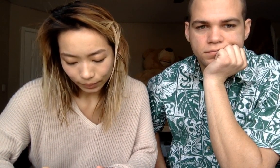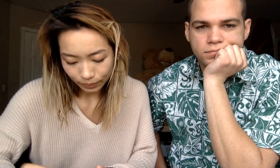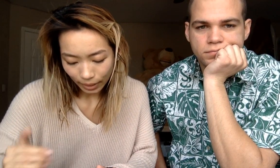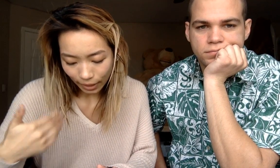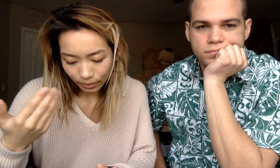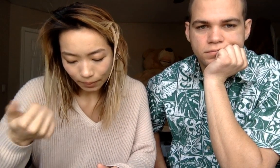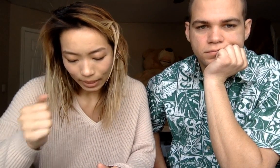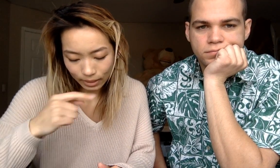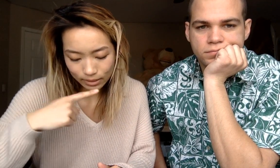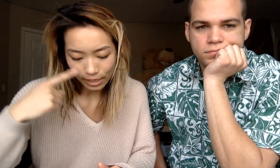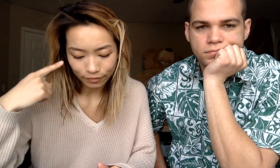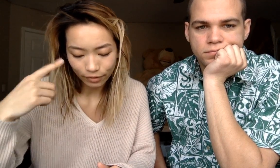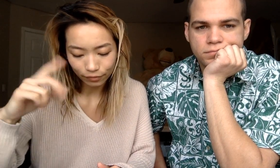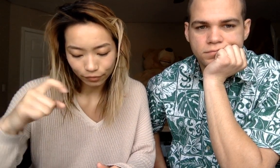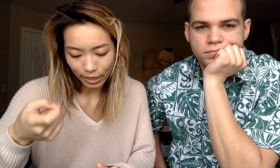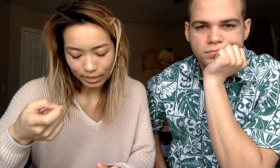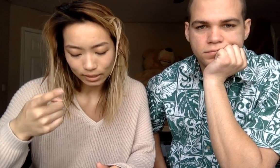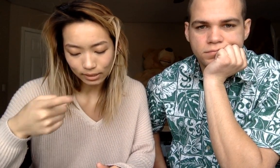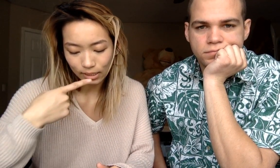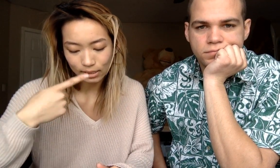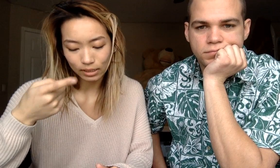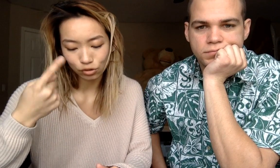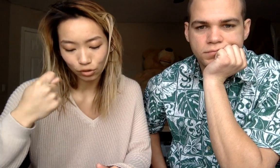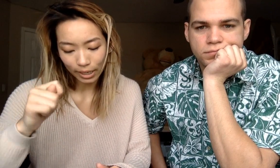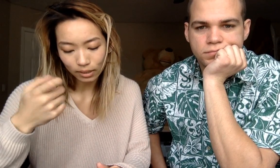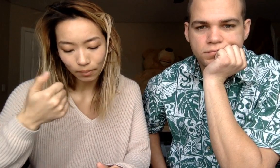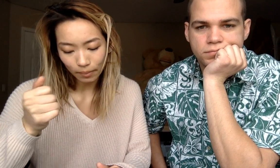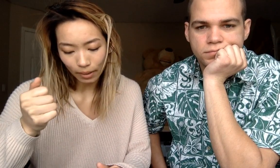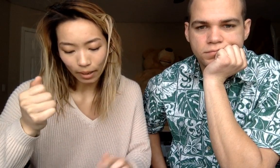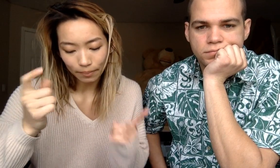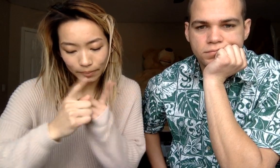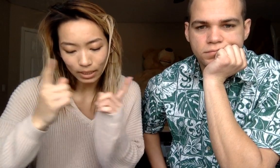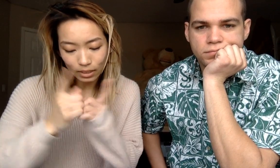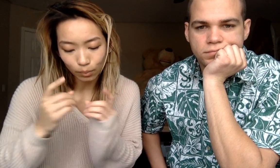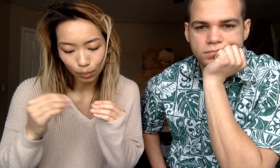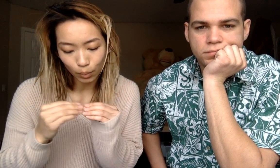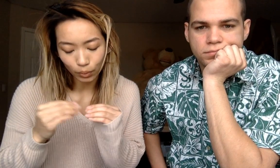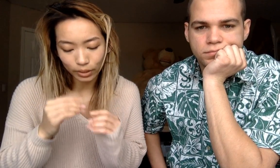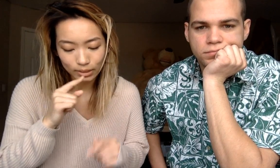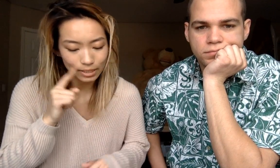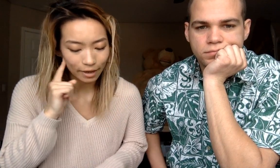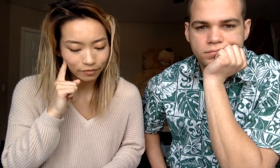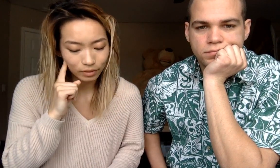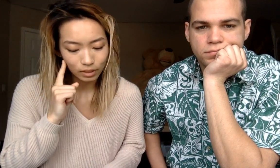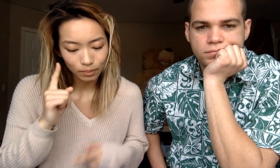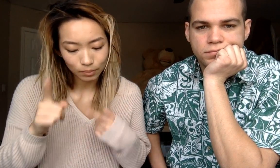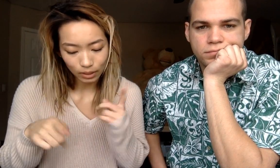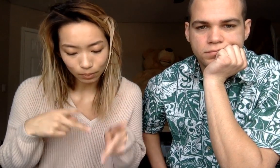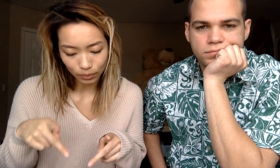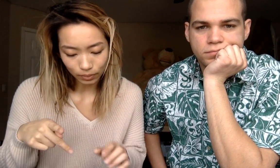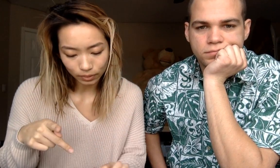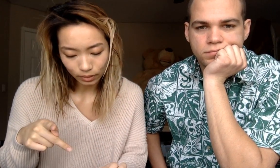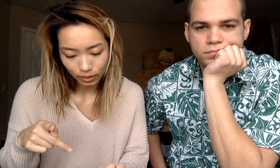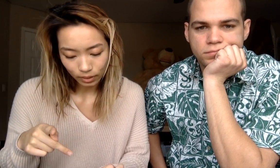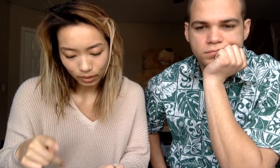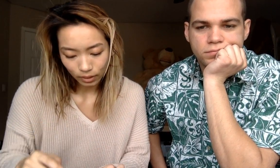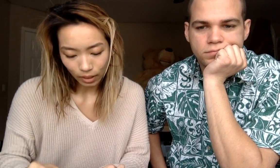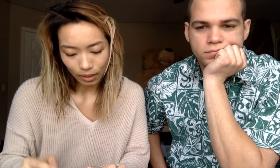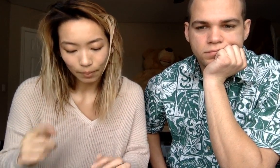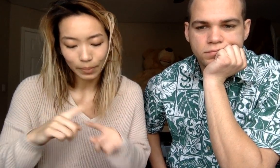how to make deaf friends. He says he's trying to meet more deaf people, but he's